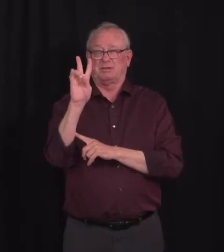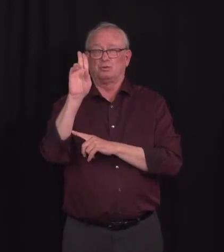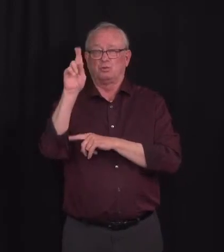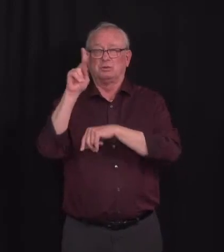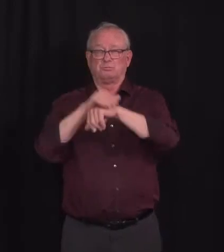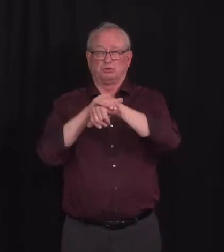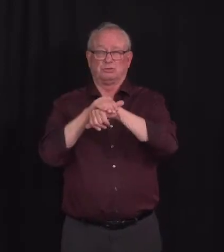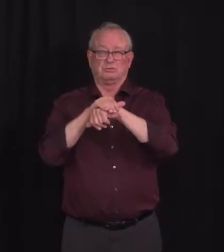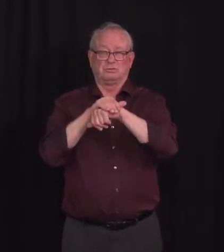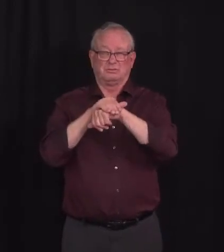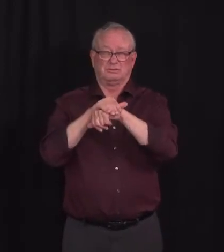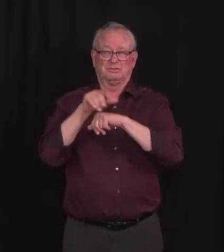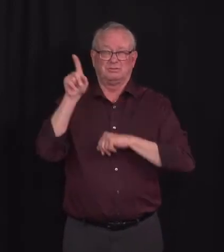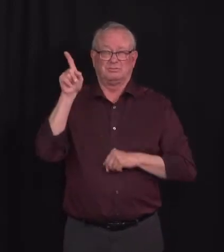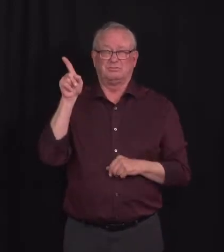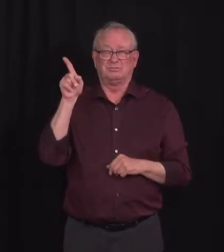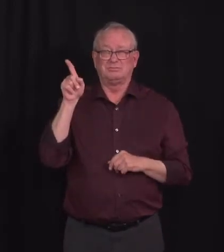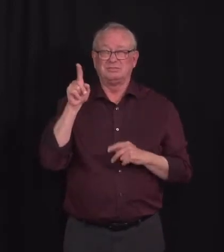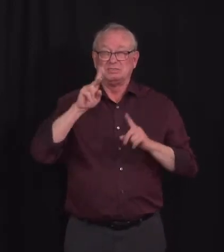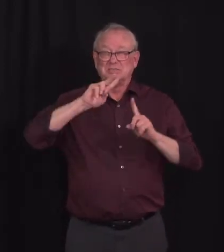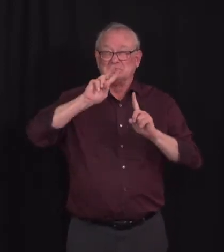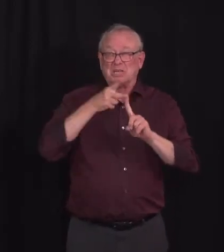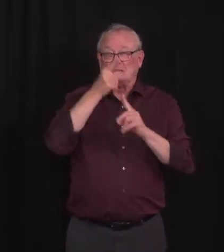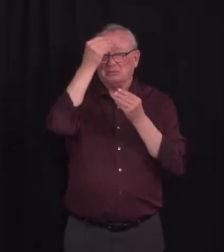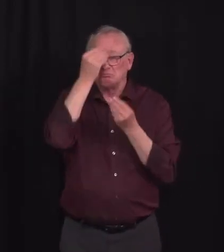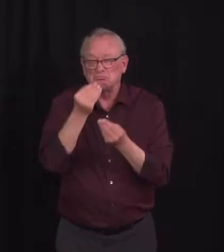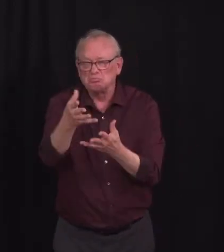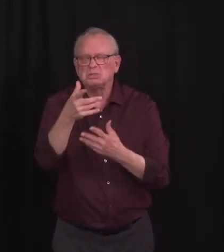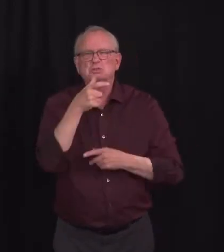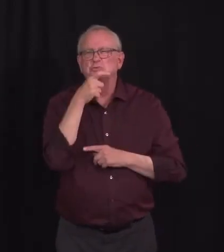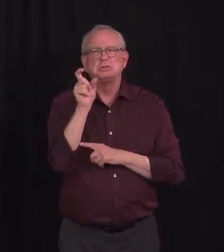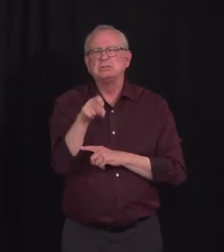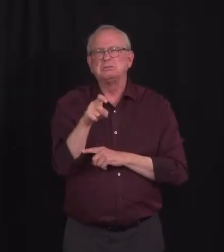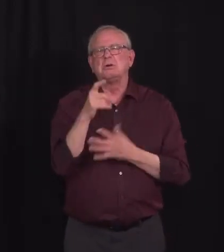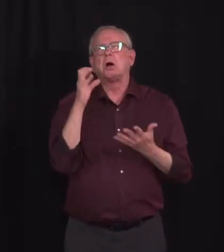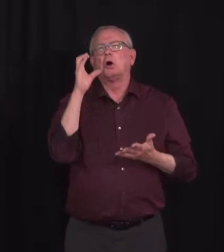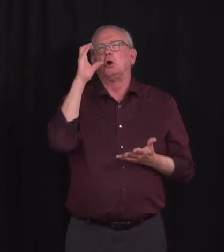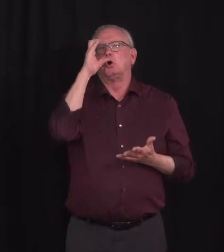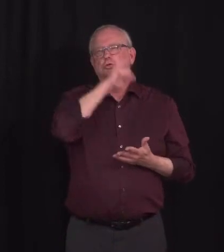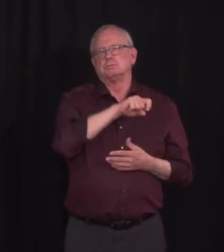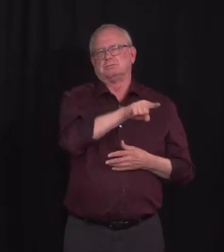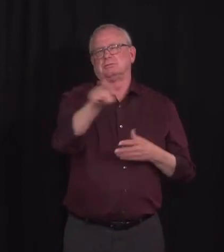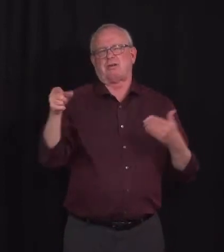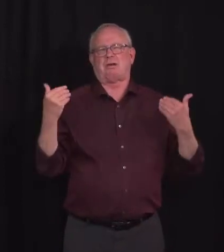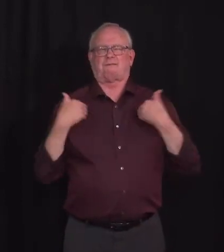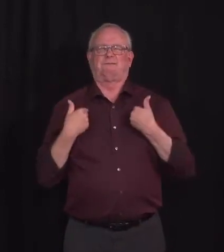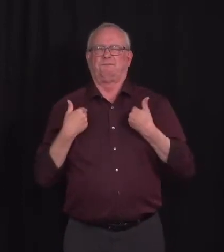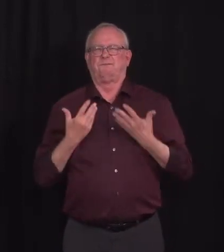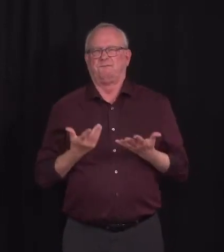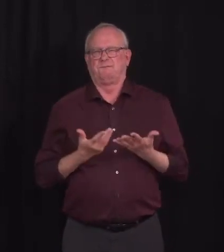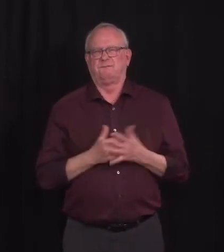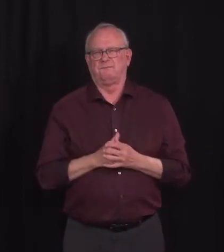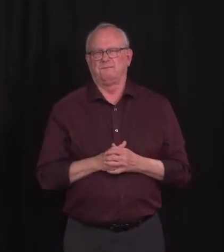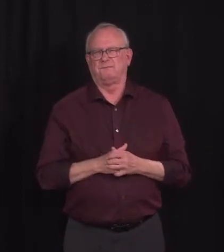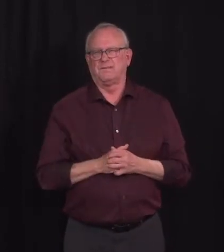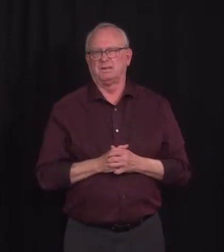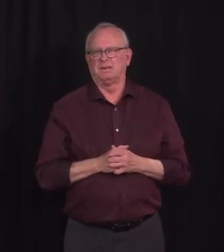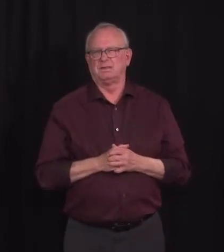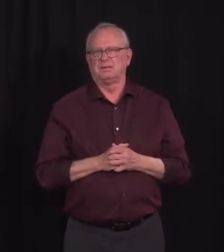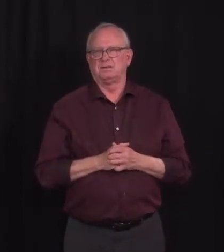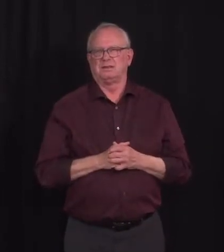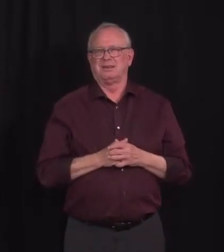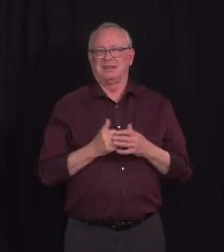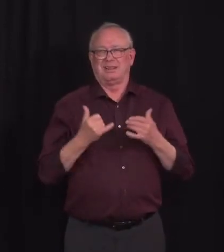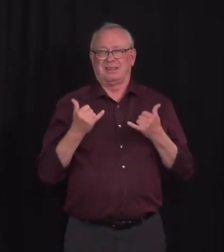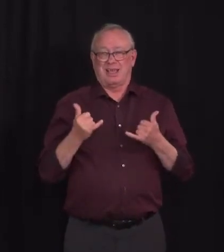these cases. And these second calls are in addition to all the other case investigation and contact tracing work that happens